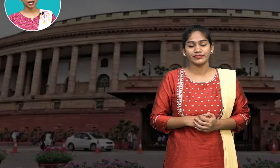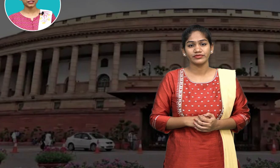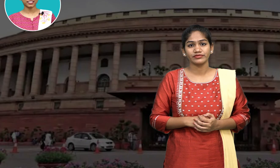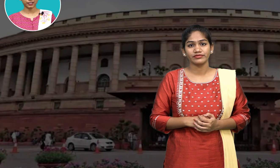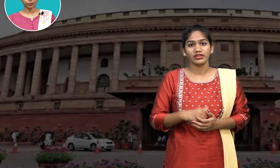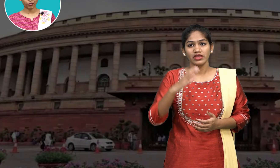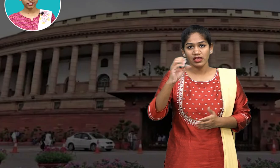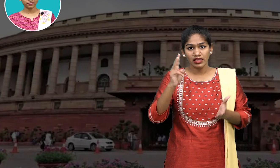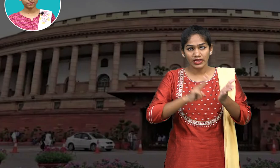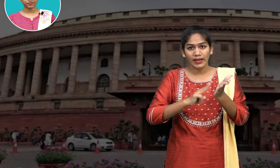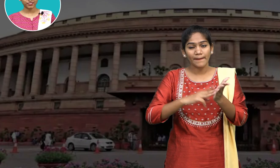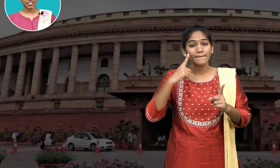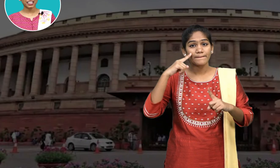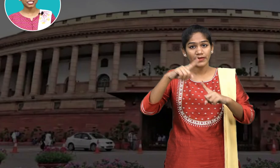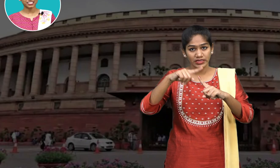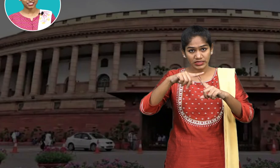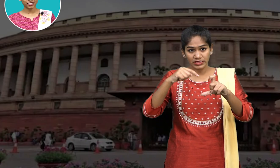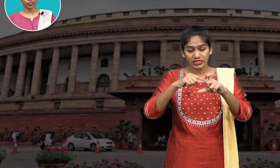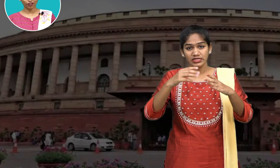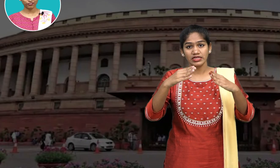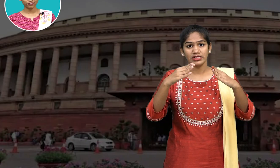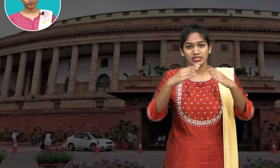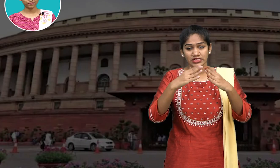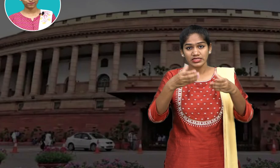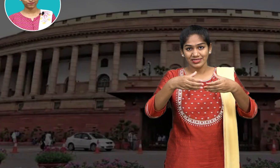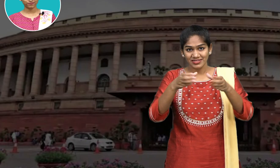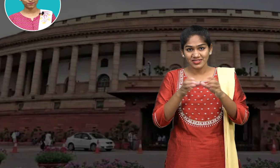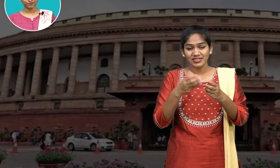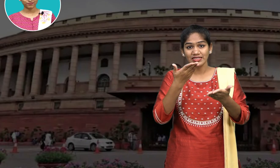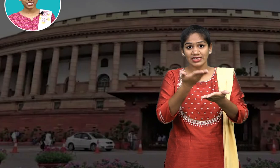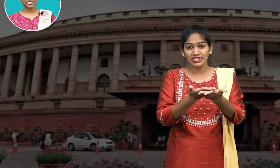The committee report, consisting of